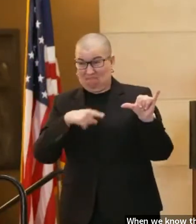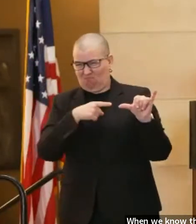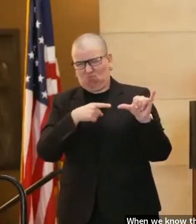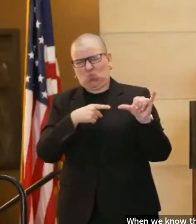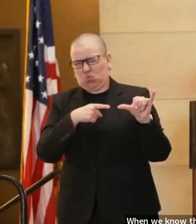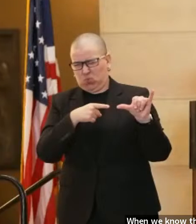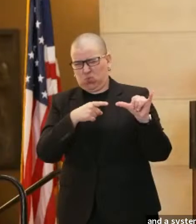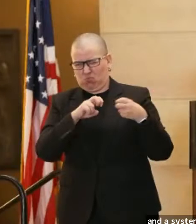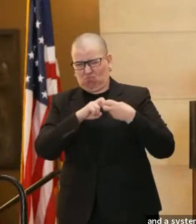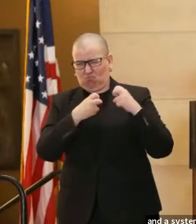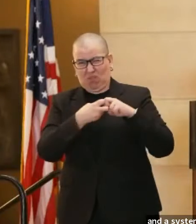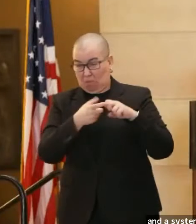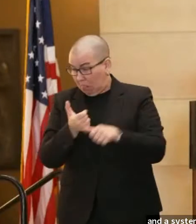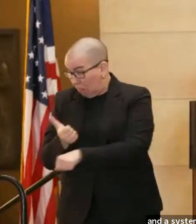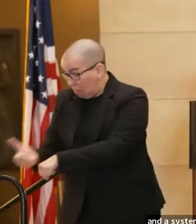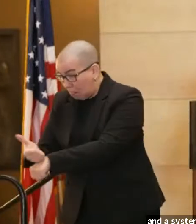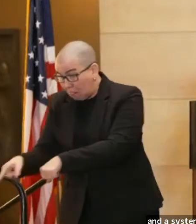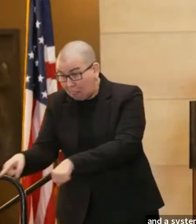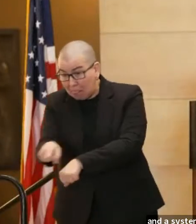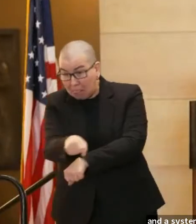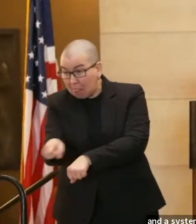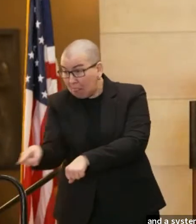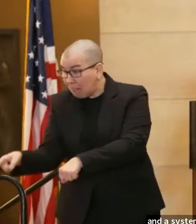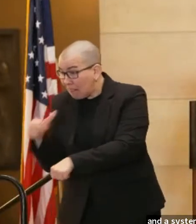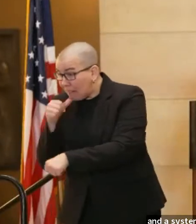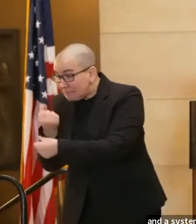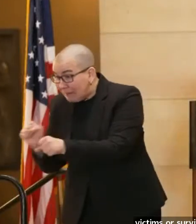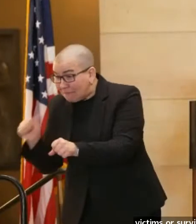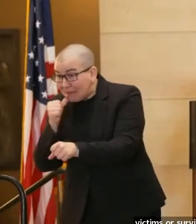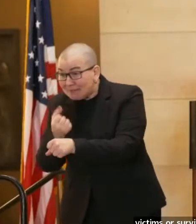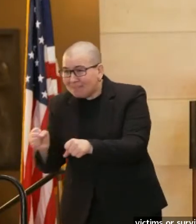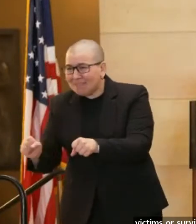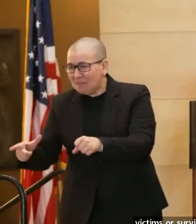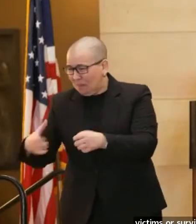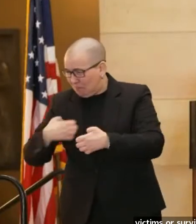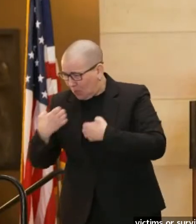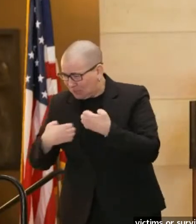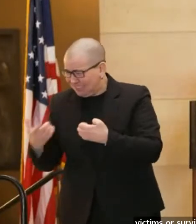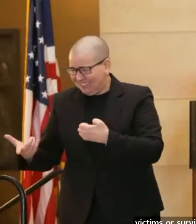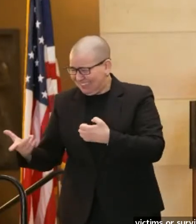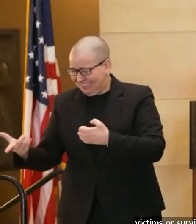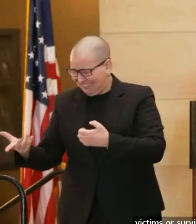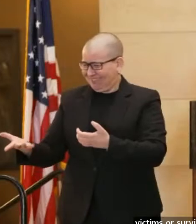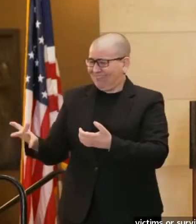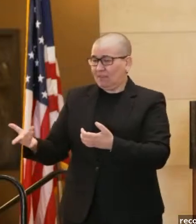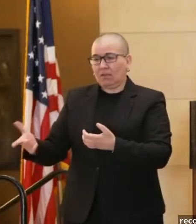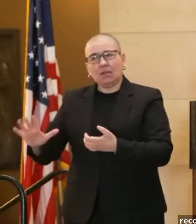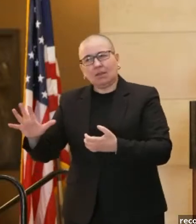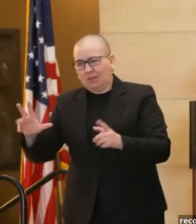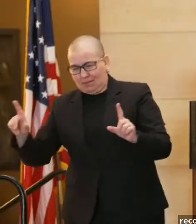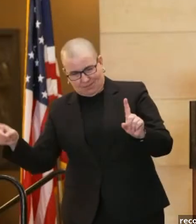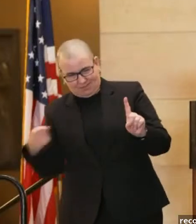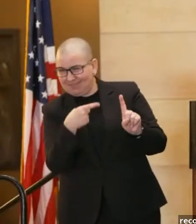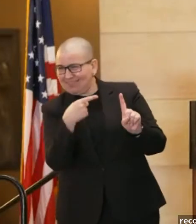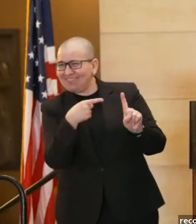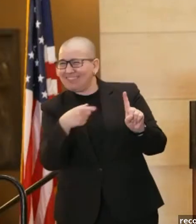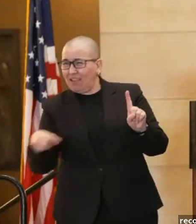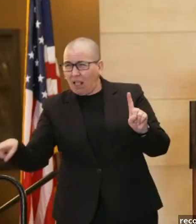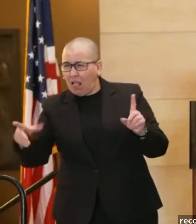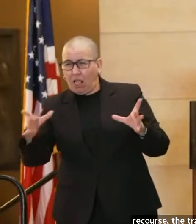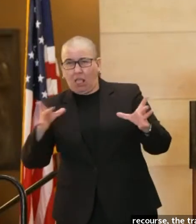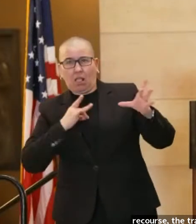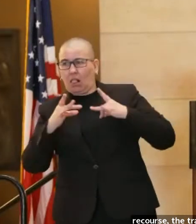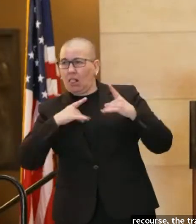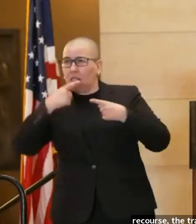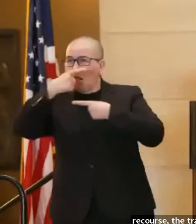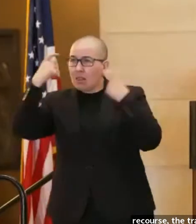or survivors of violence to bear the emotional recourse, the trauma, the PTSD, or the devastation that is